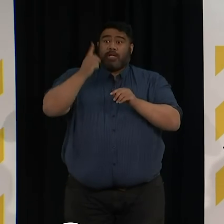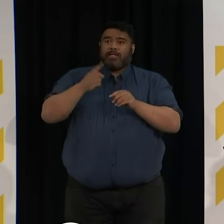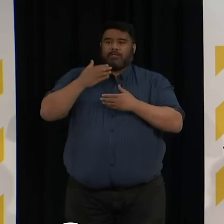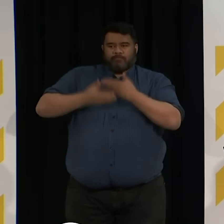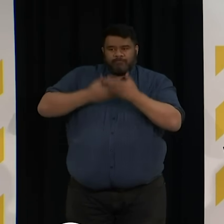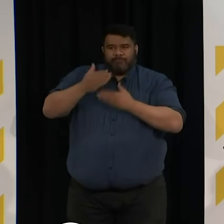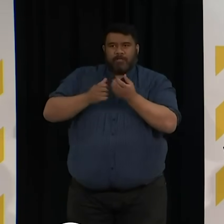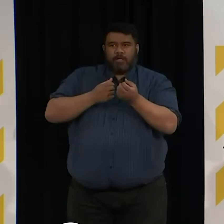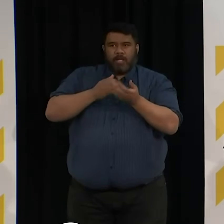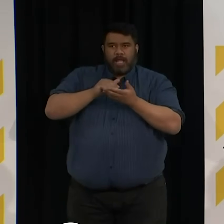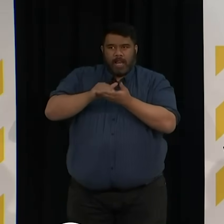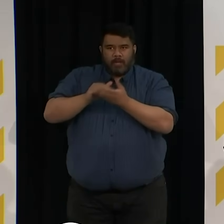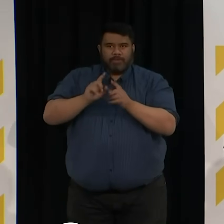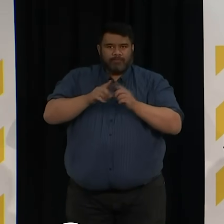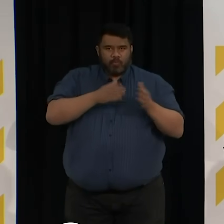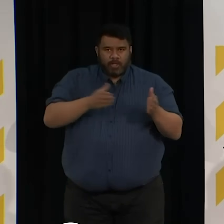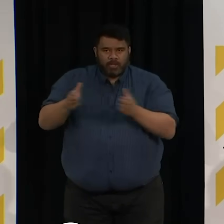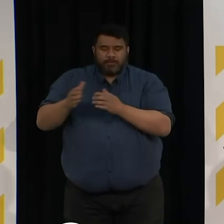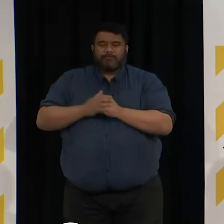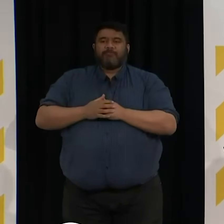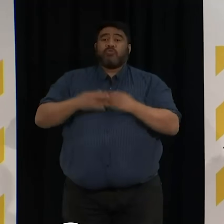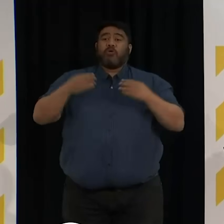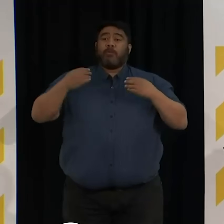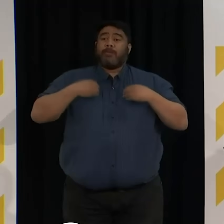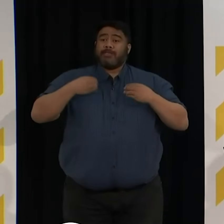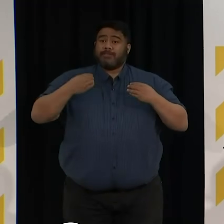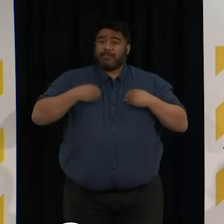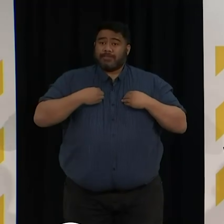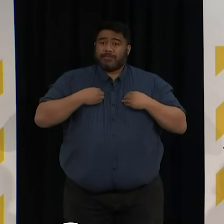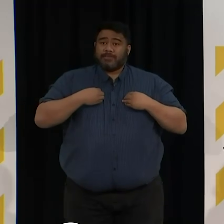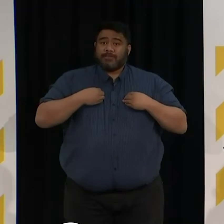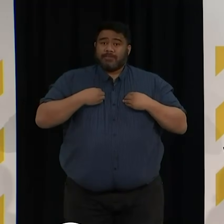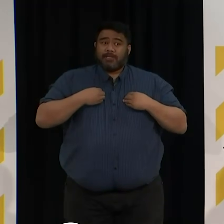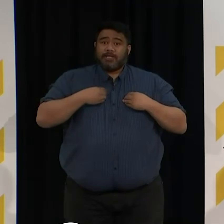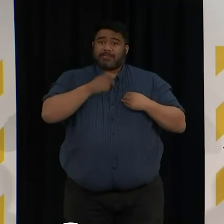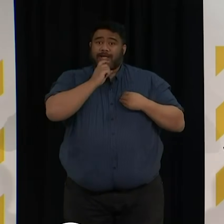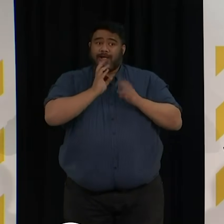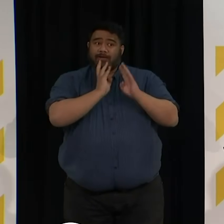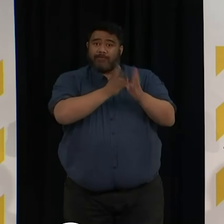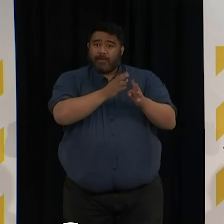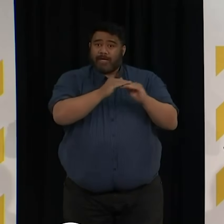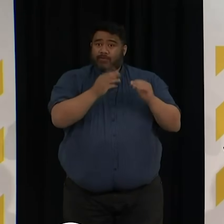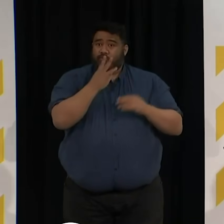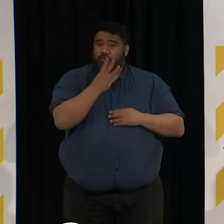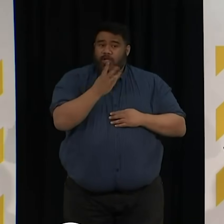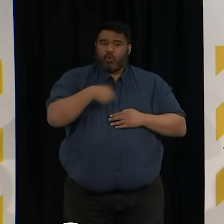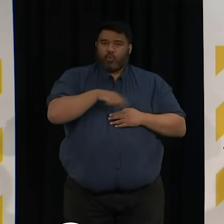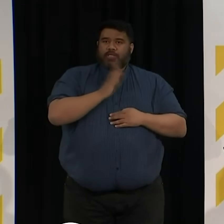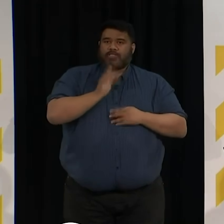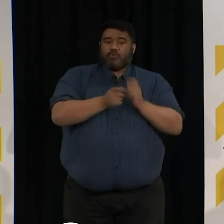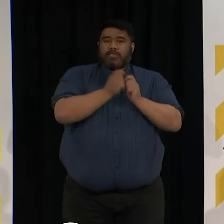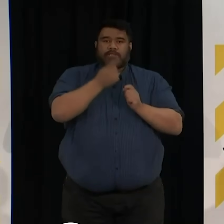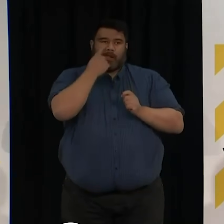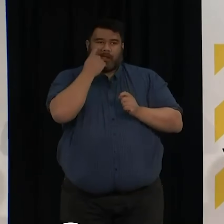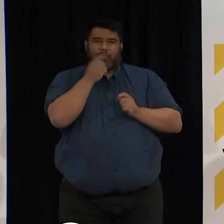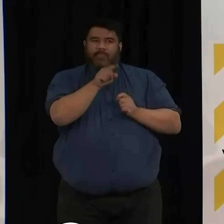are extending our surveillance testing to businesses where workers are permitted to be at work during alert level 3. We're